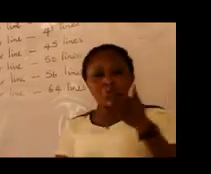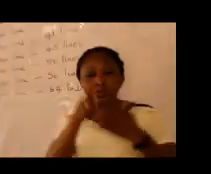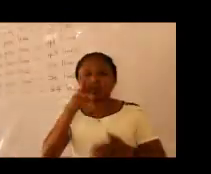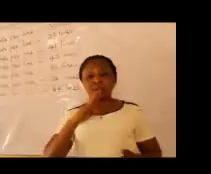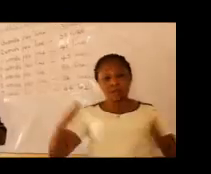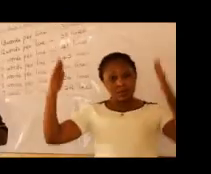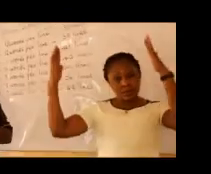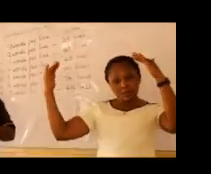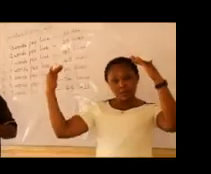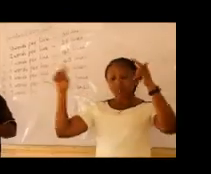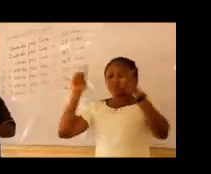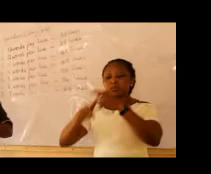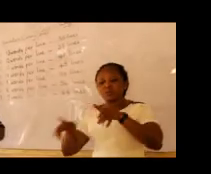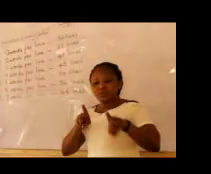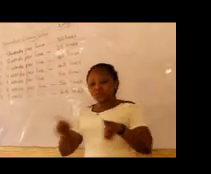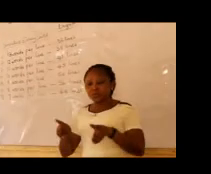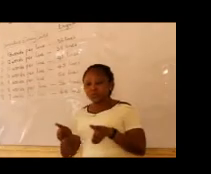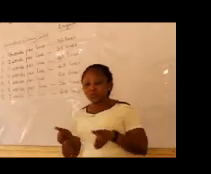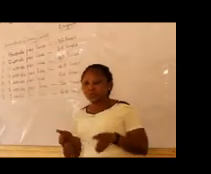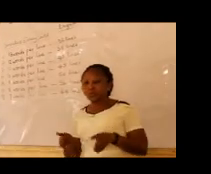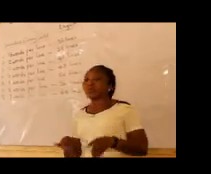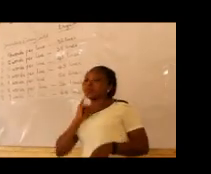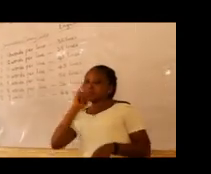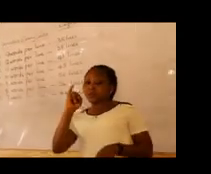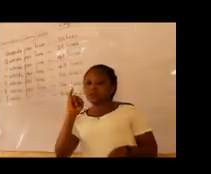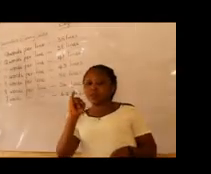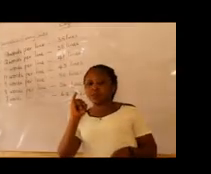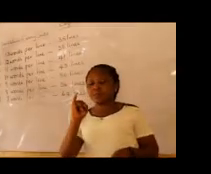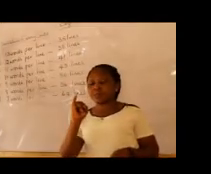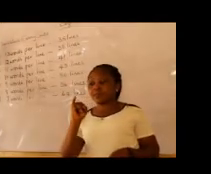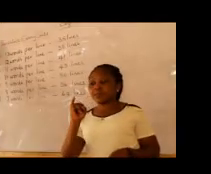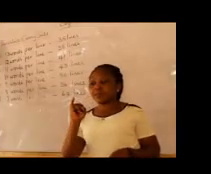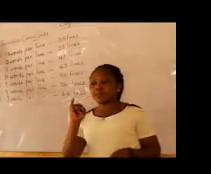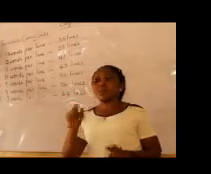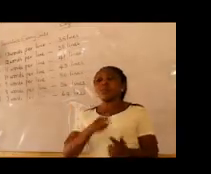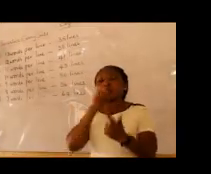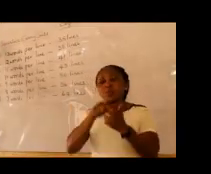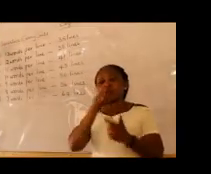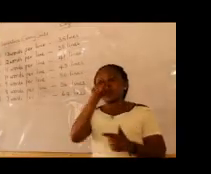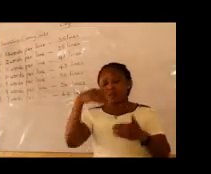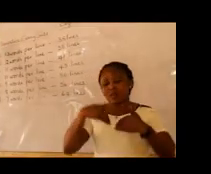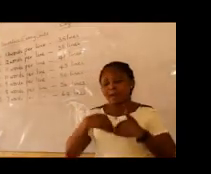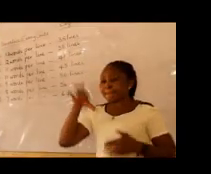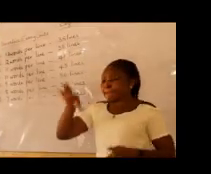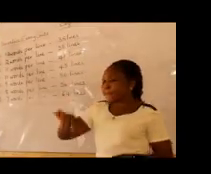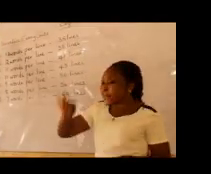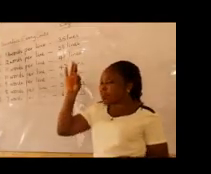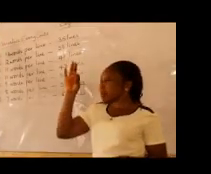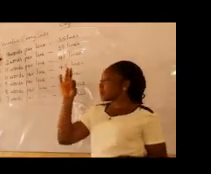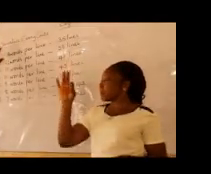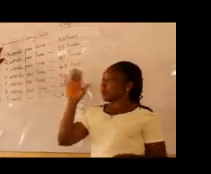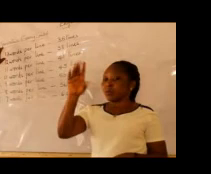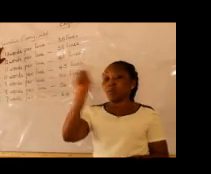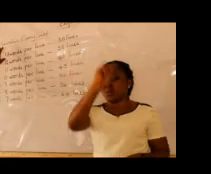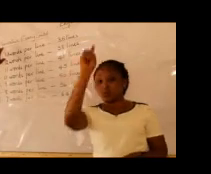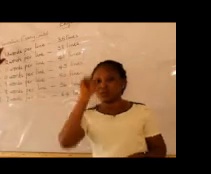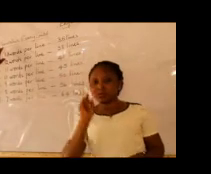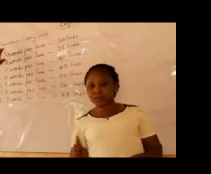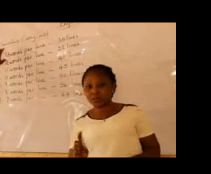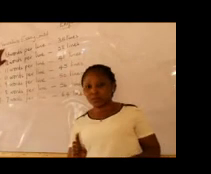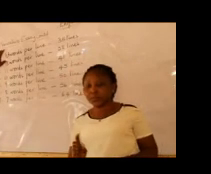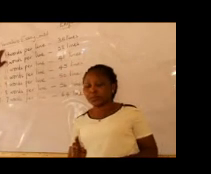expected to do is, when you have picked your question